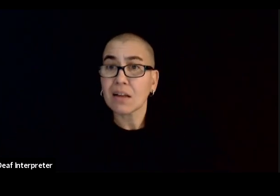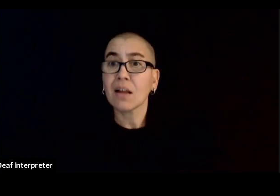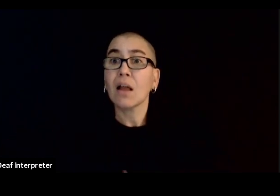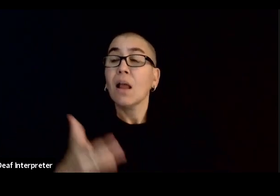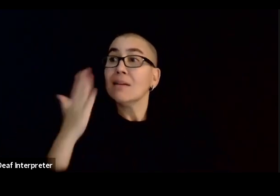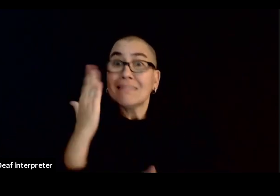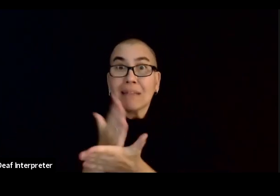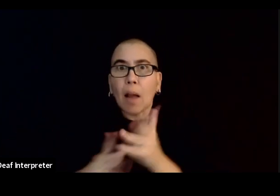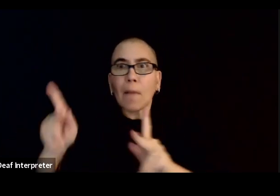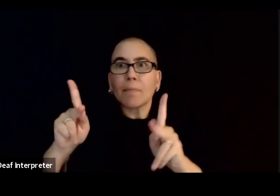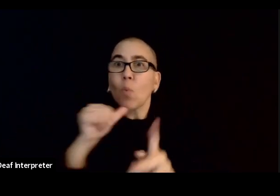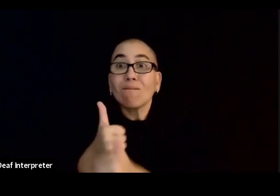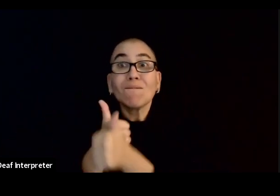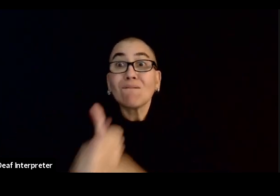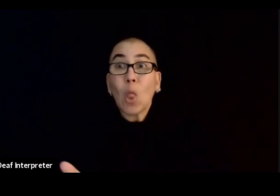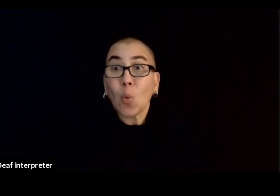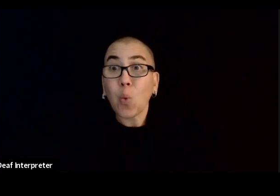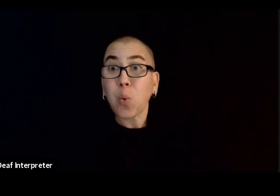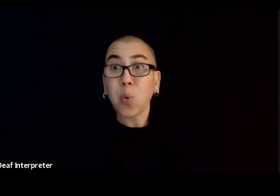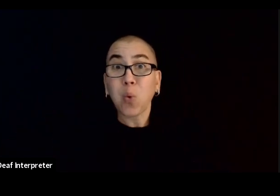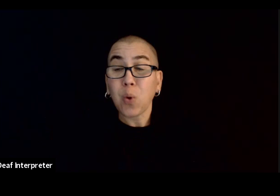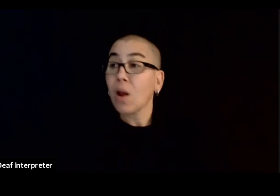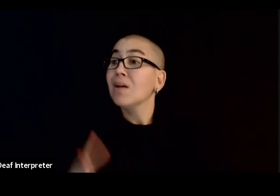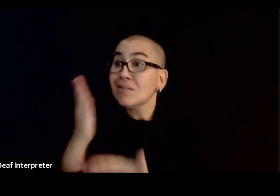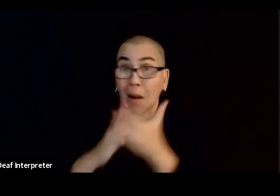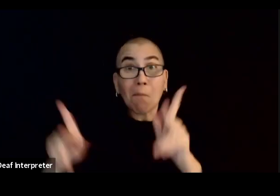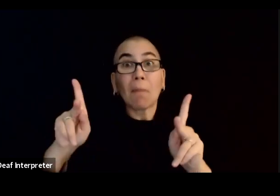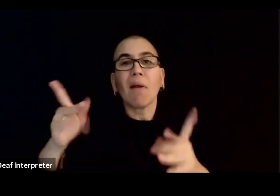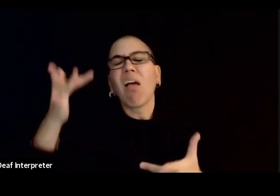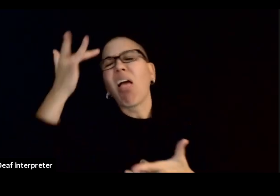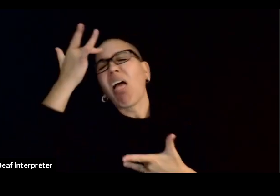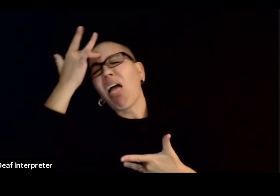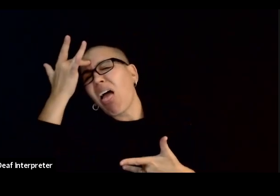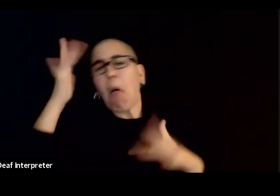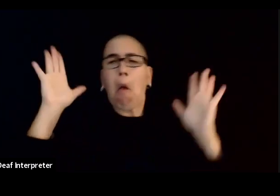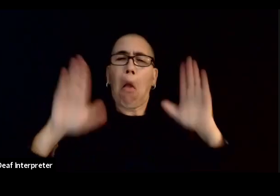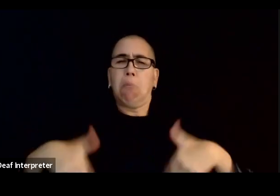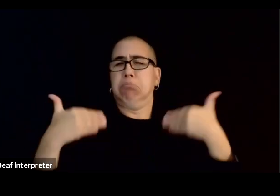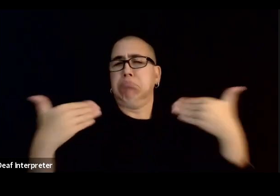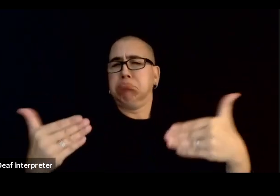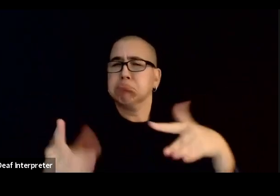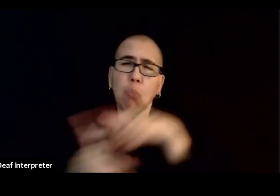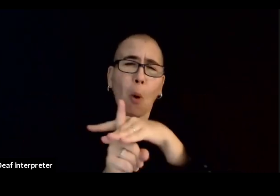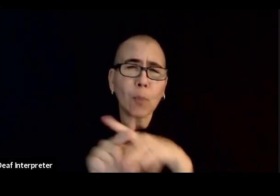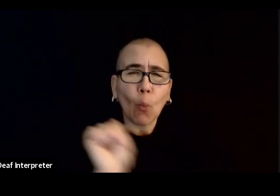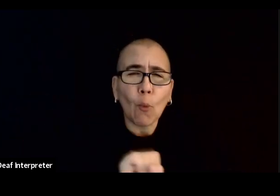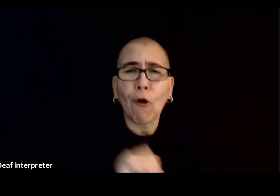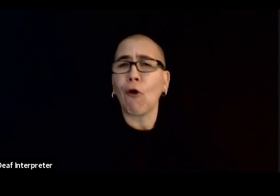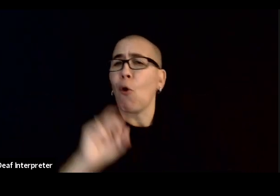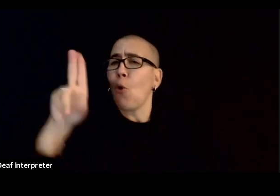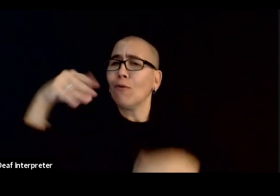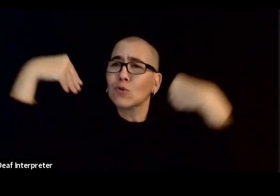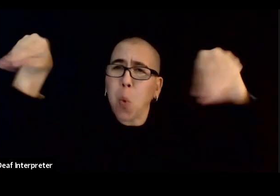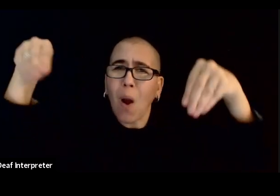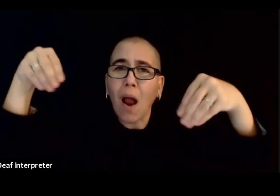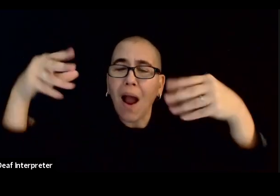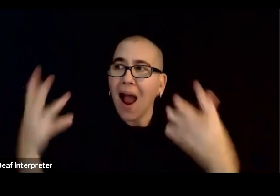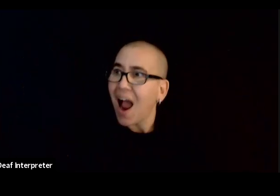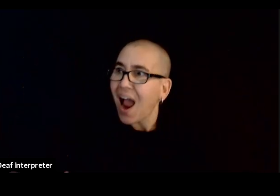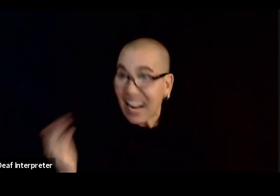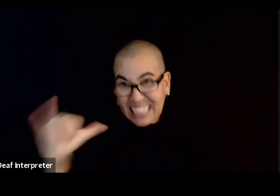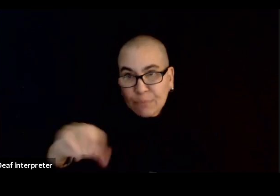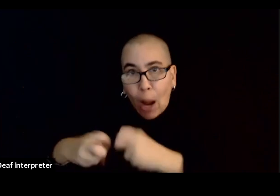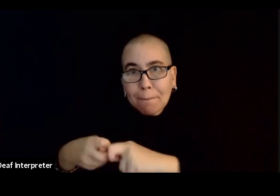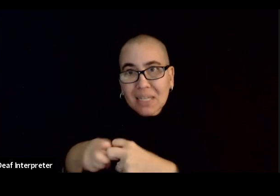sick. They're not isolating or quarantining themselves. And so that's a real problem. So while testing has a very